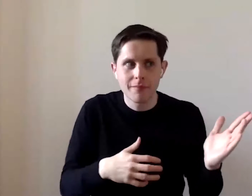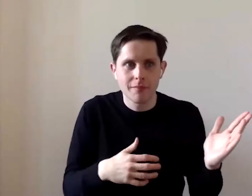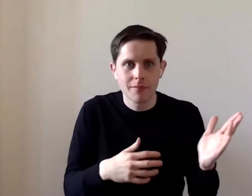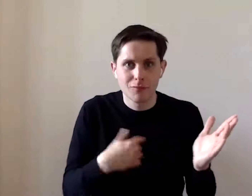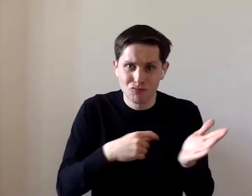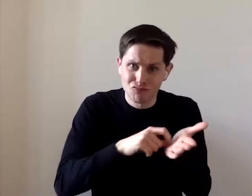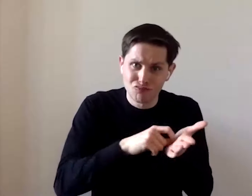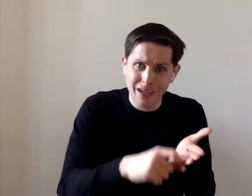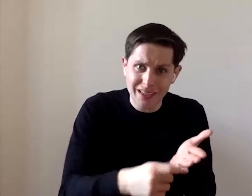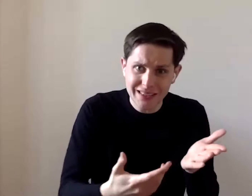this in BSL.